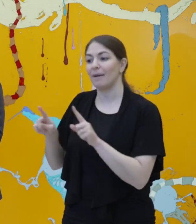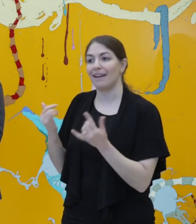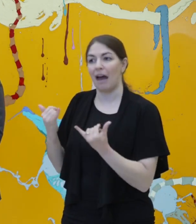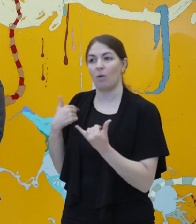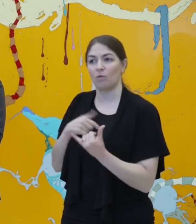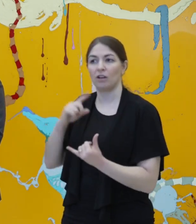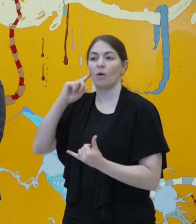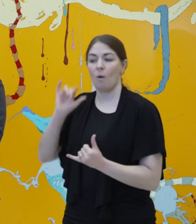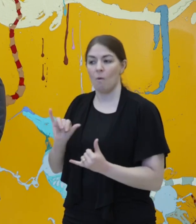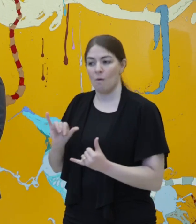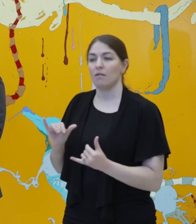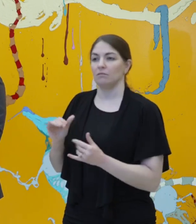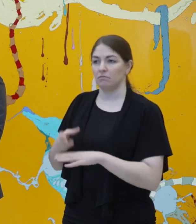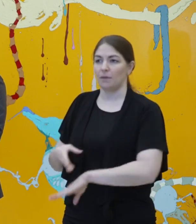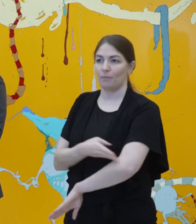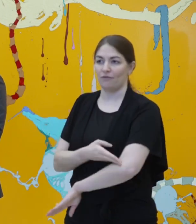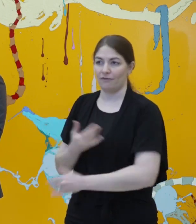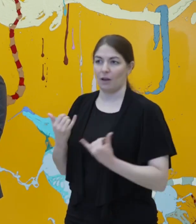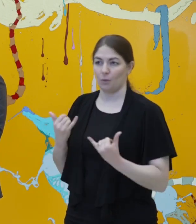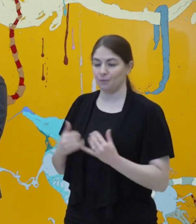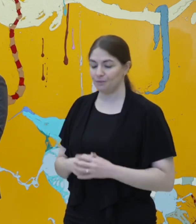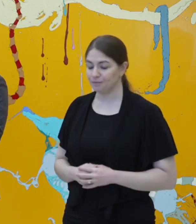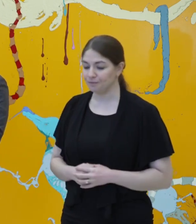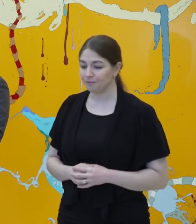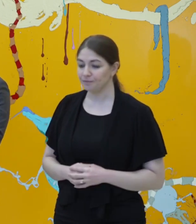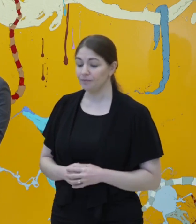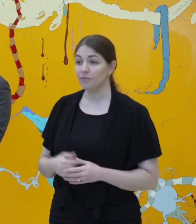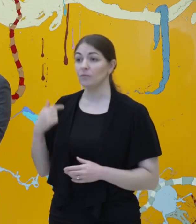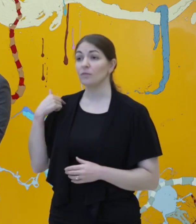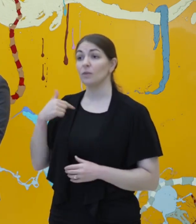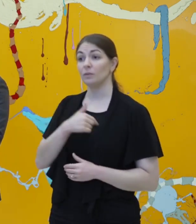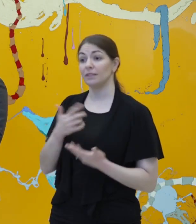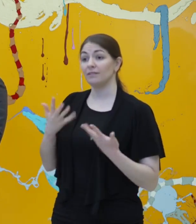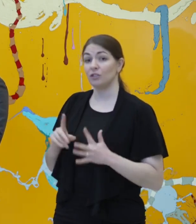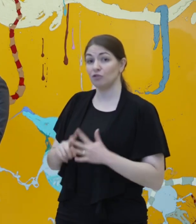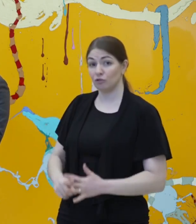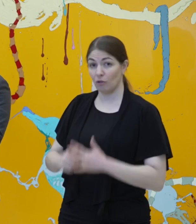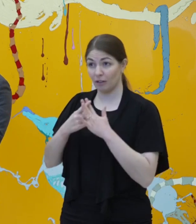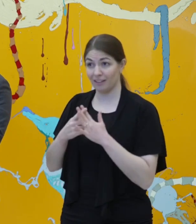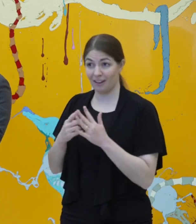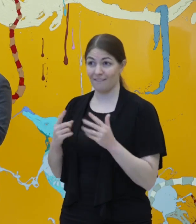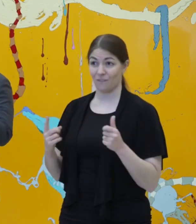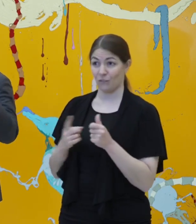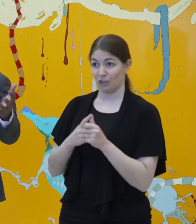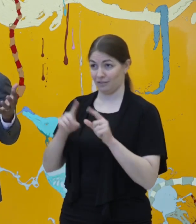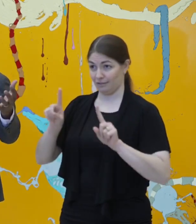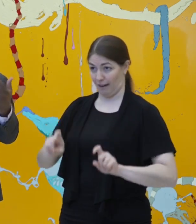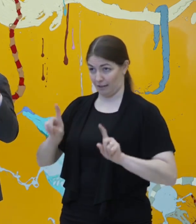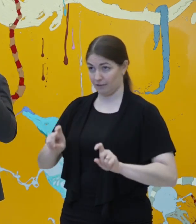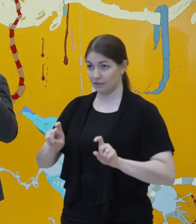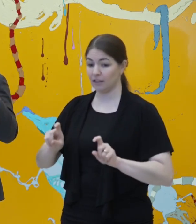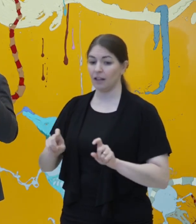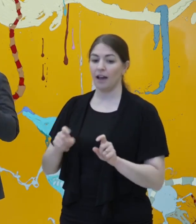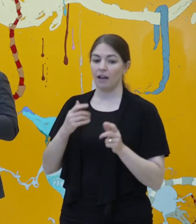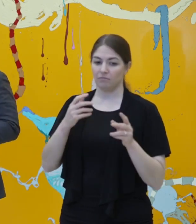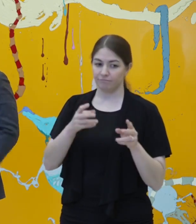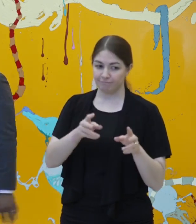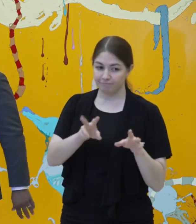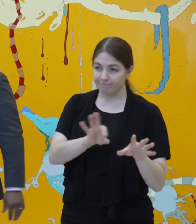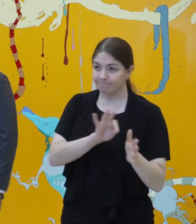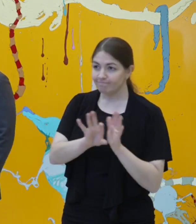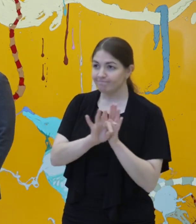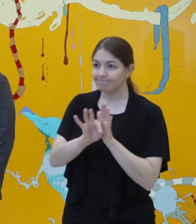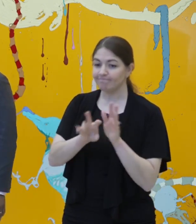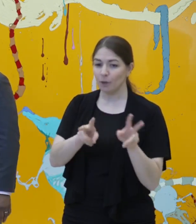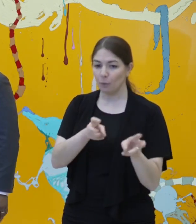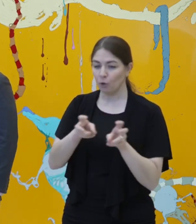now. So we have started the first tests, right, where we pull multiple samples. Those